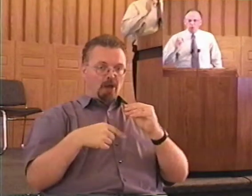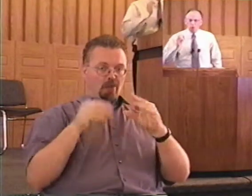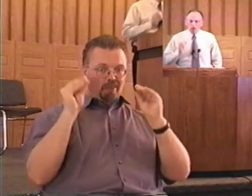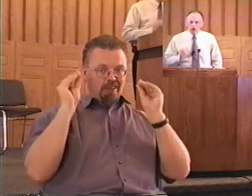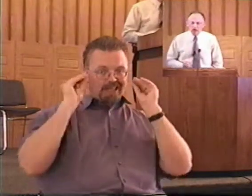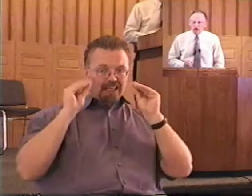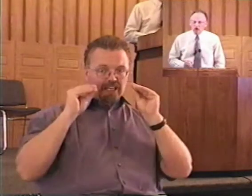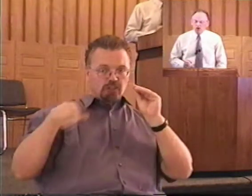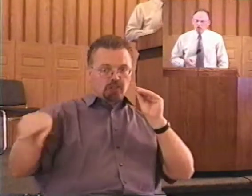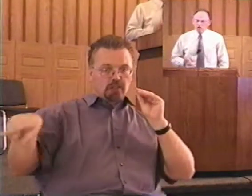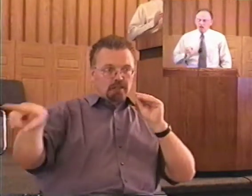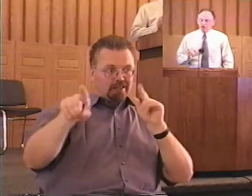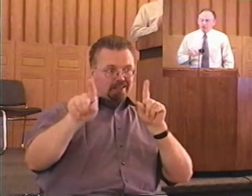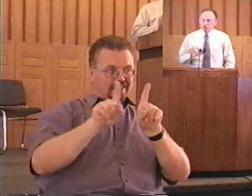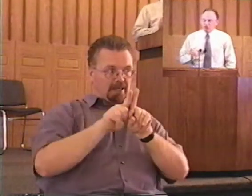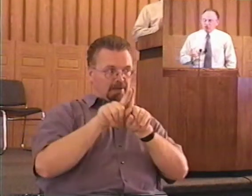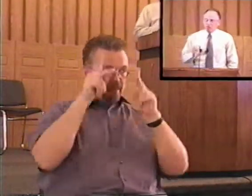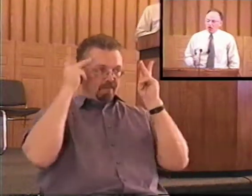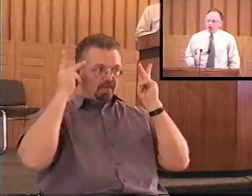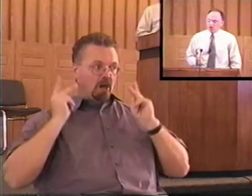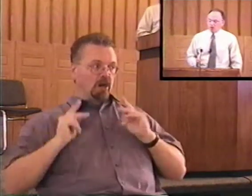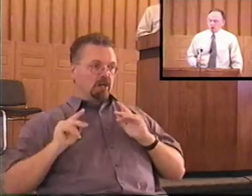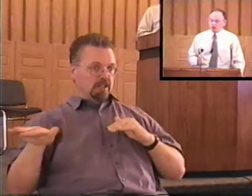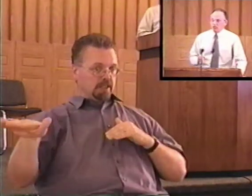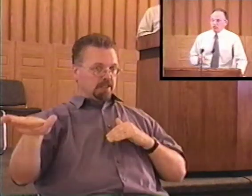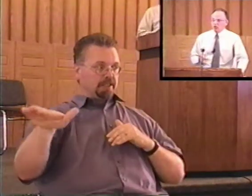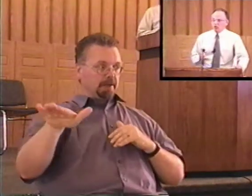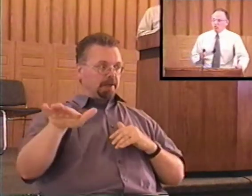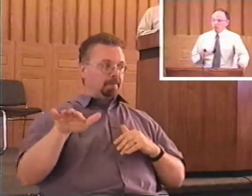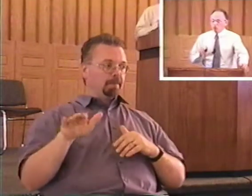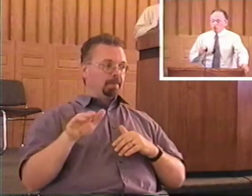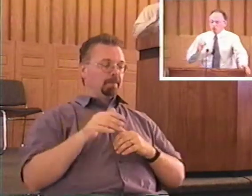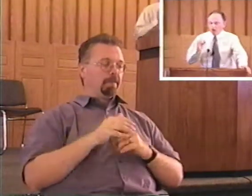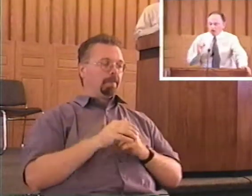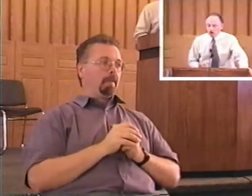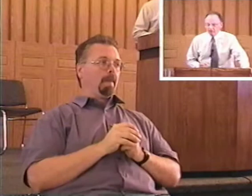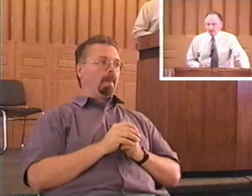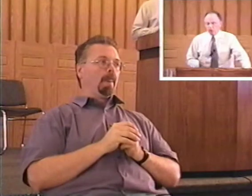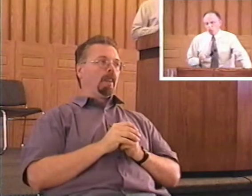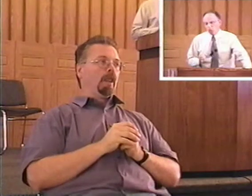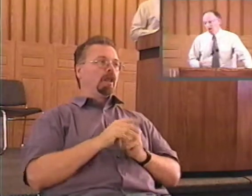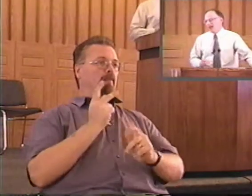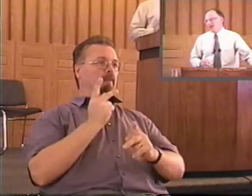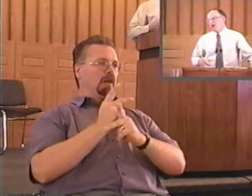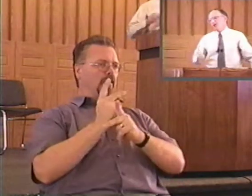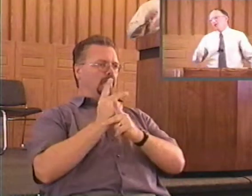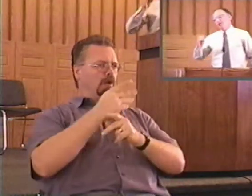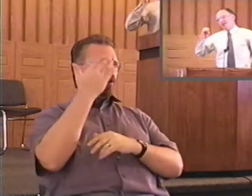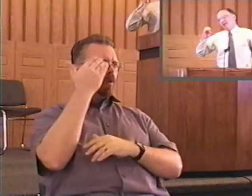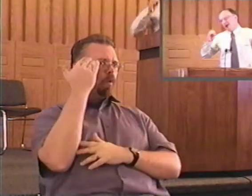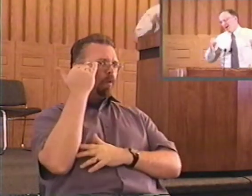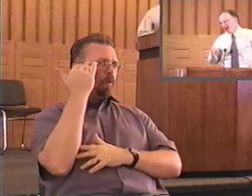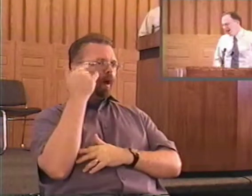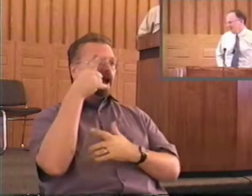Pharisees. Beware of this hypocrisy. Beware of it. Why?